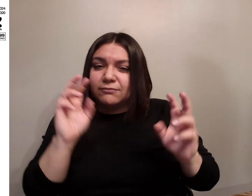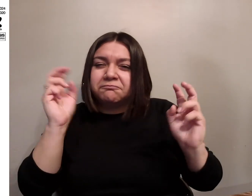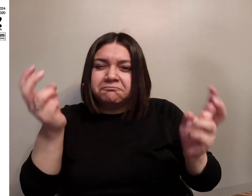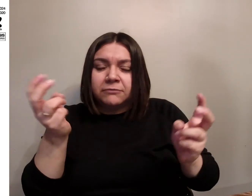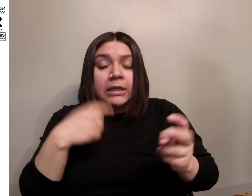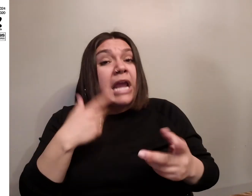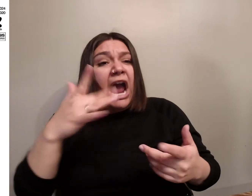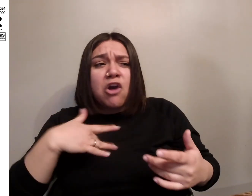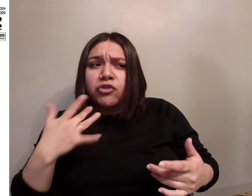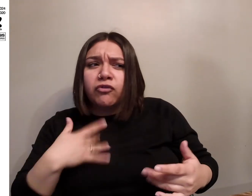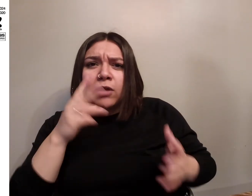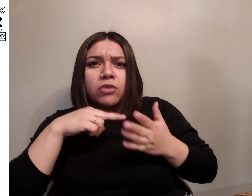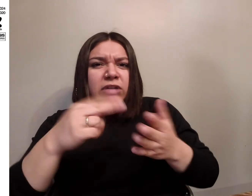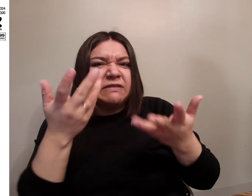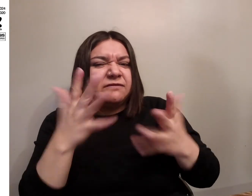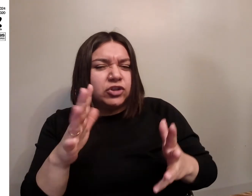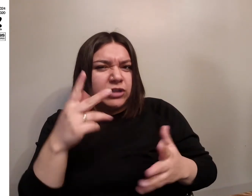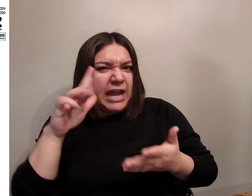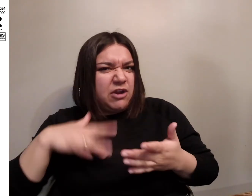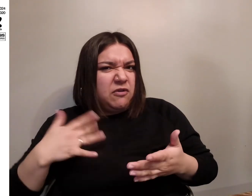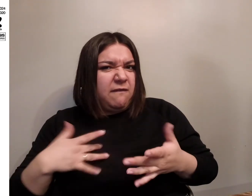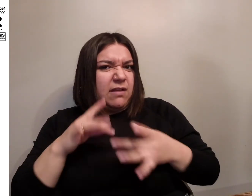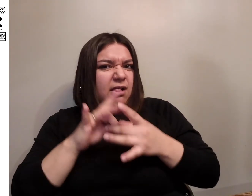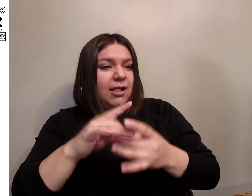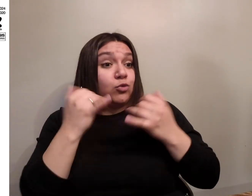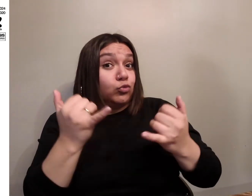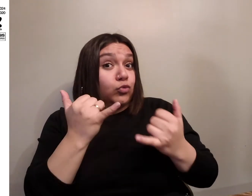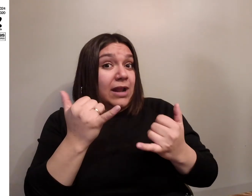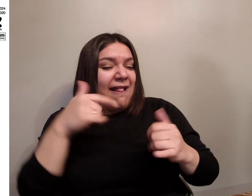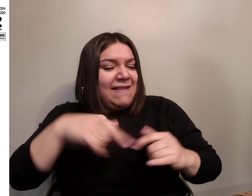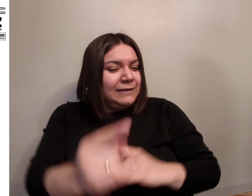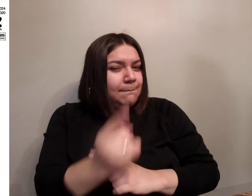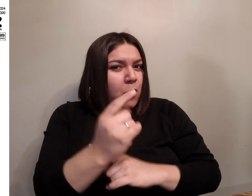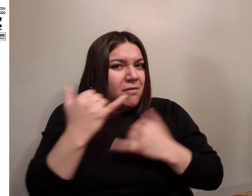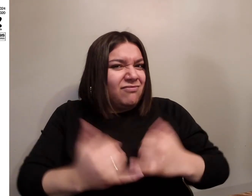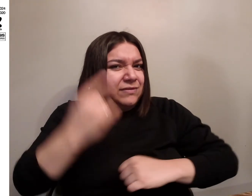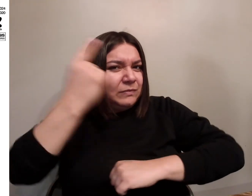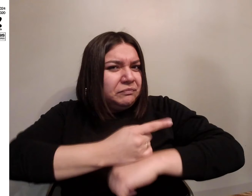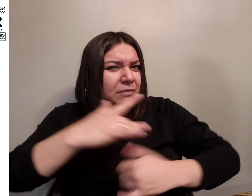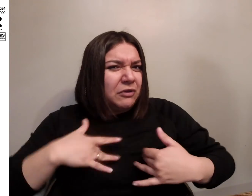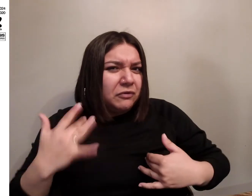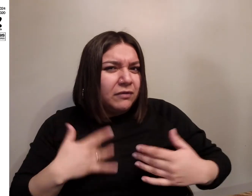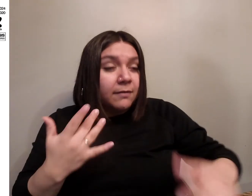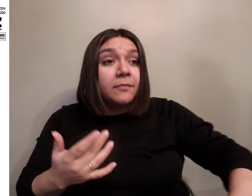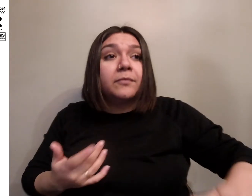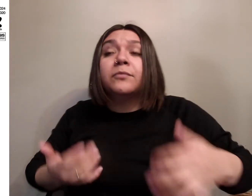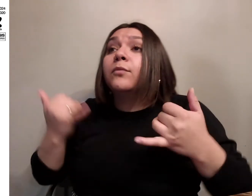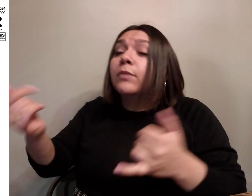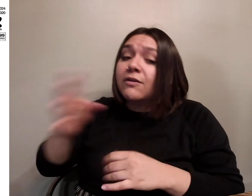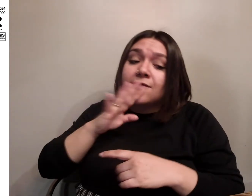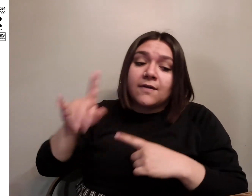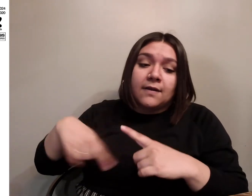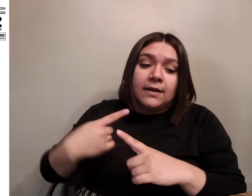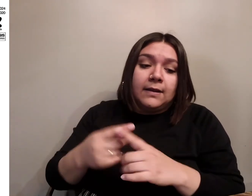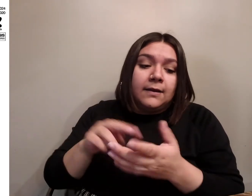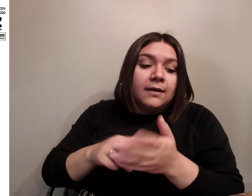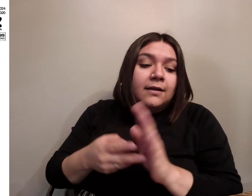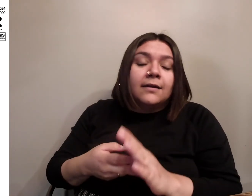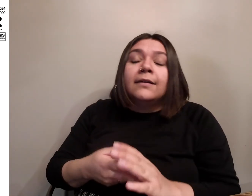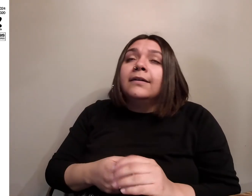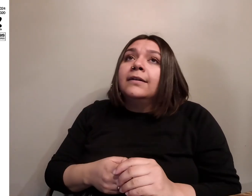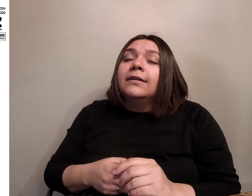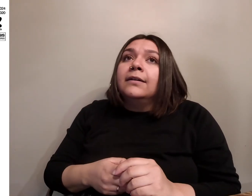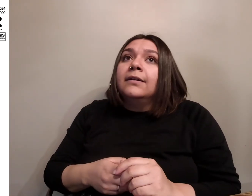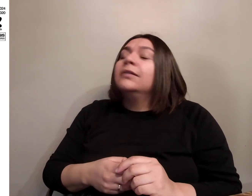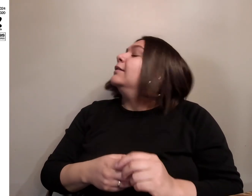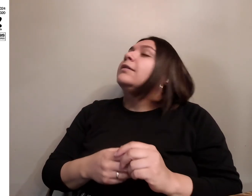recognition. How does this strike you in this reading at this moment on this day? Well, now